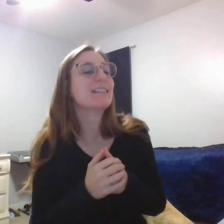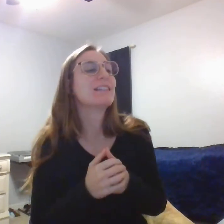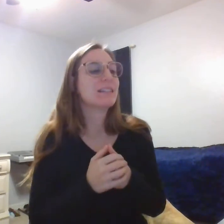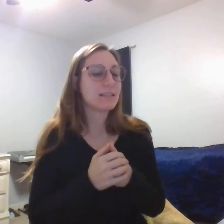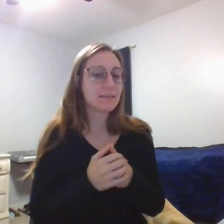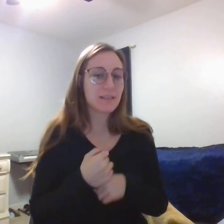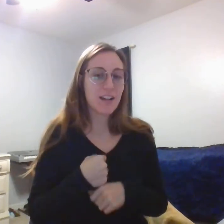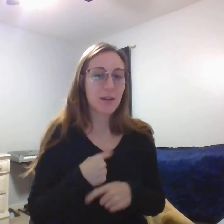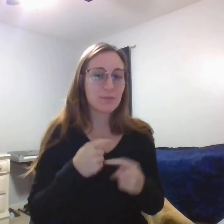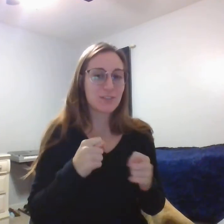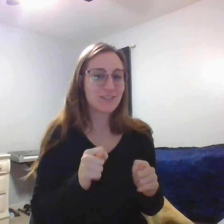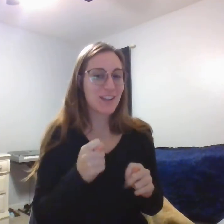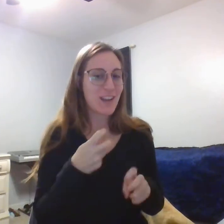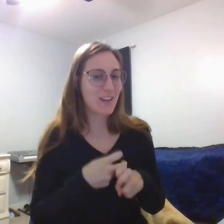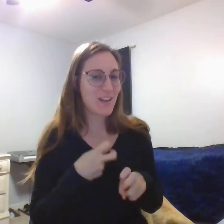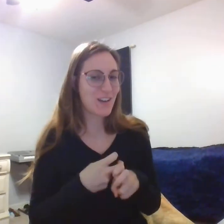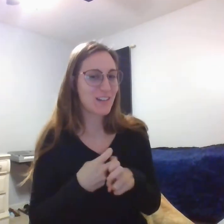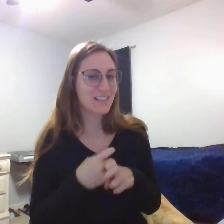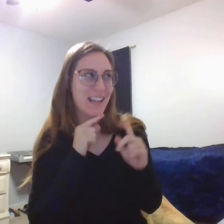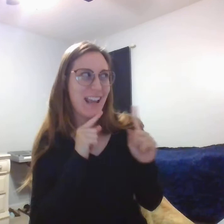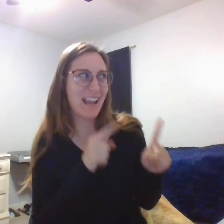am trying really hard to answer this honestly.